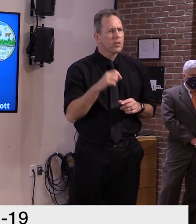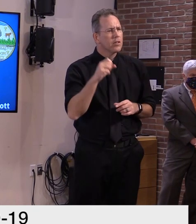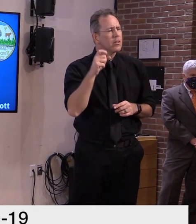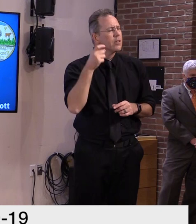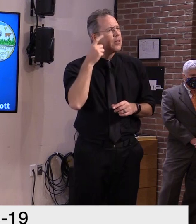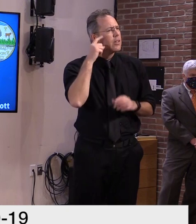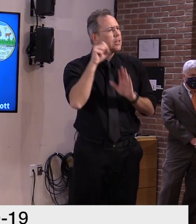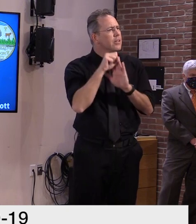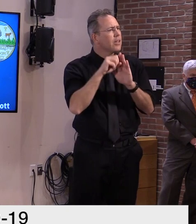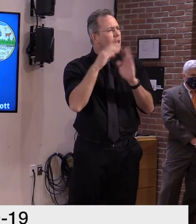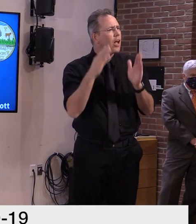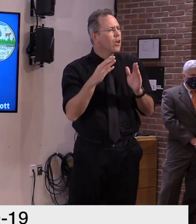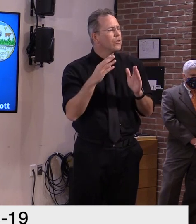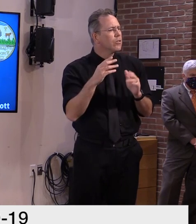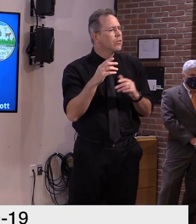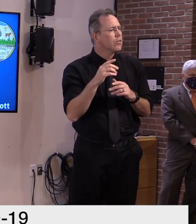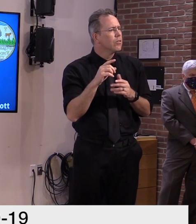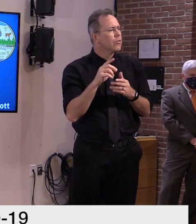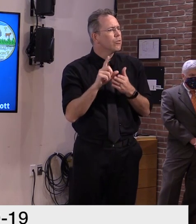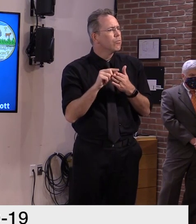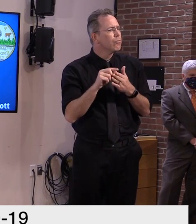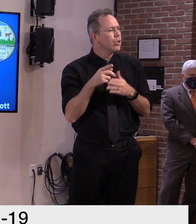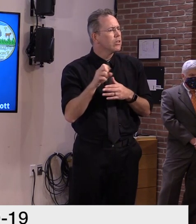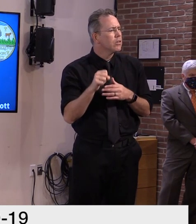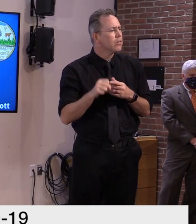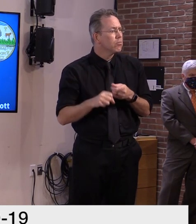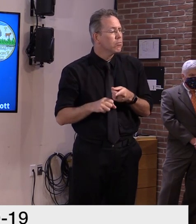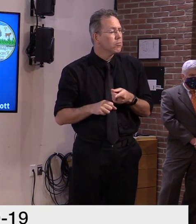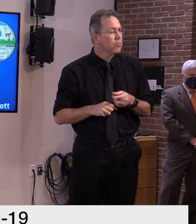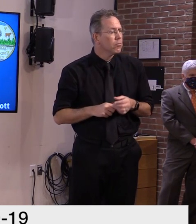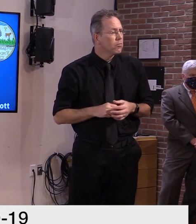Guy, Chronicle of the Vermont State House.